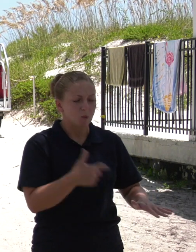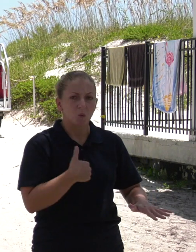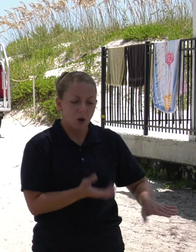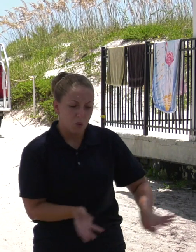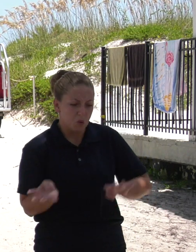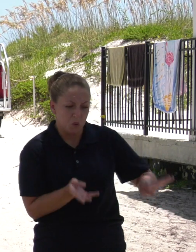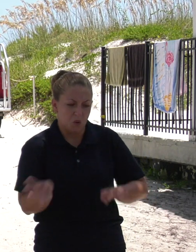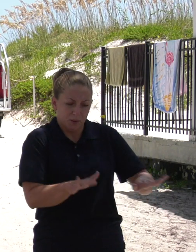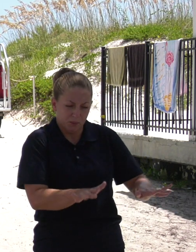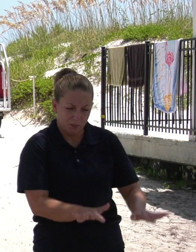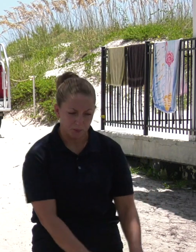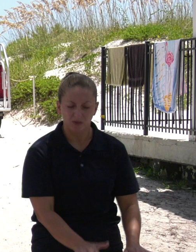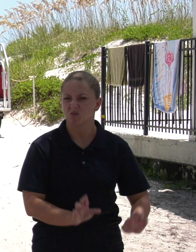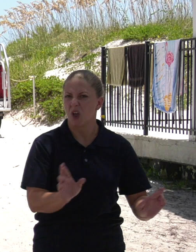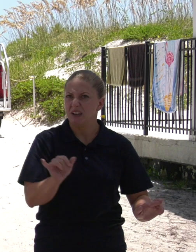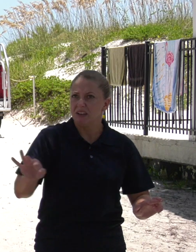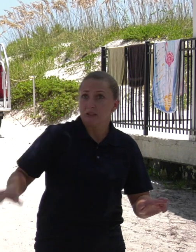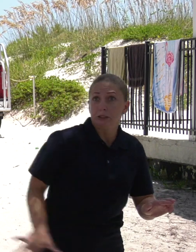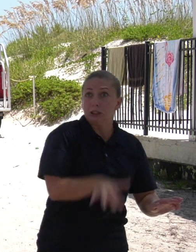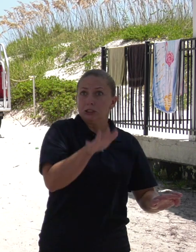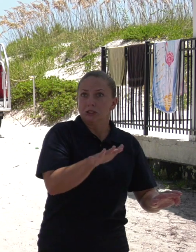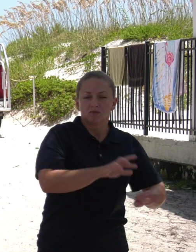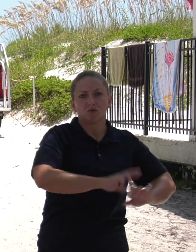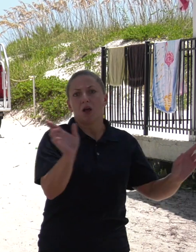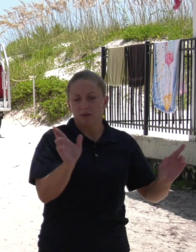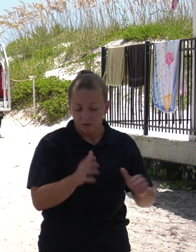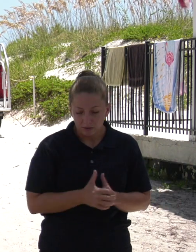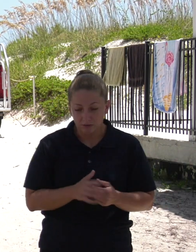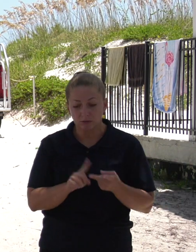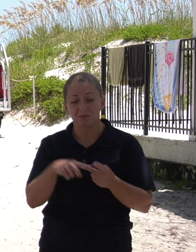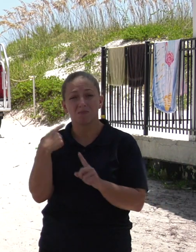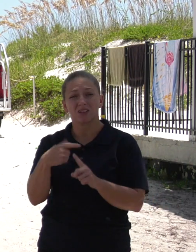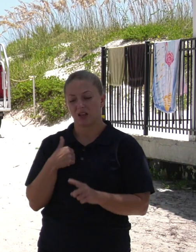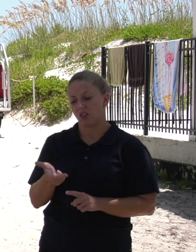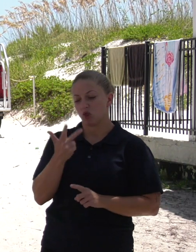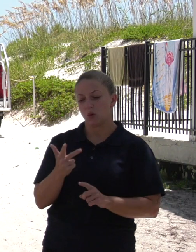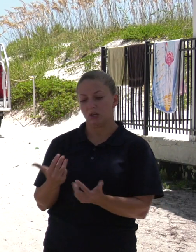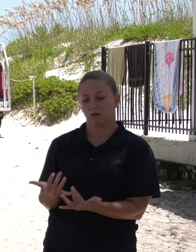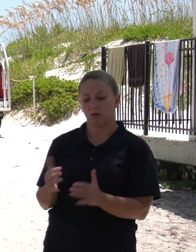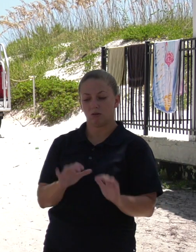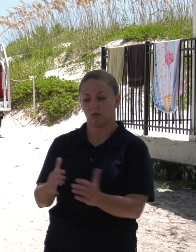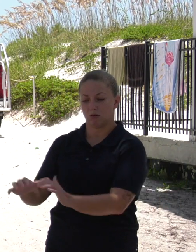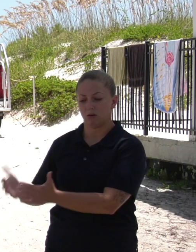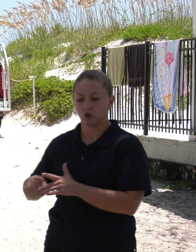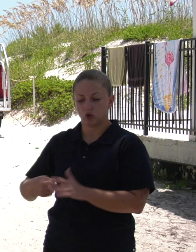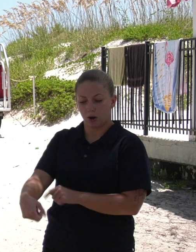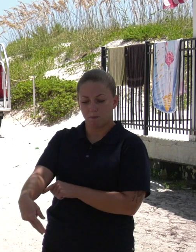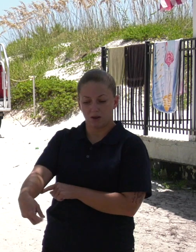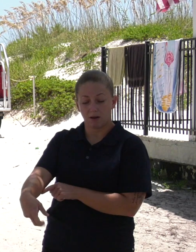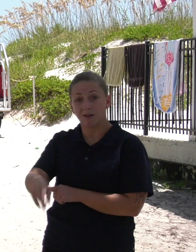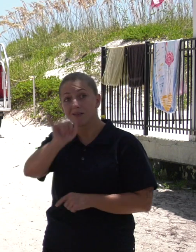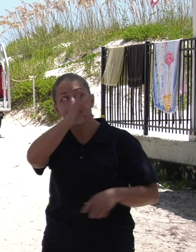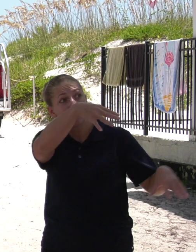And also Beaches Energy will be posting 3 standby crews starting tonight at midnight in the event there's any